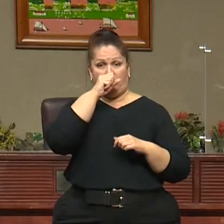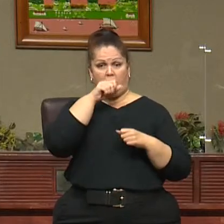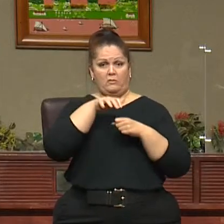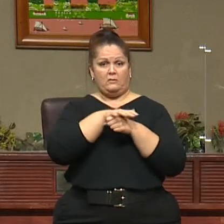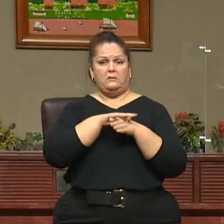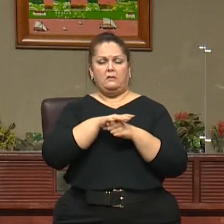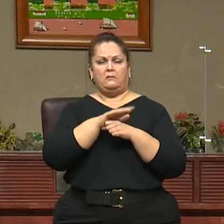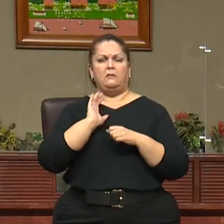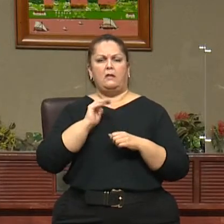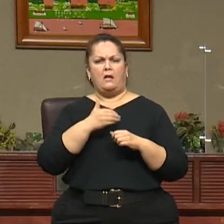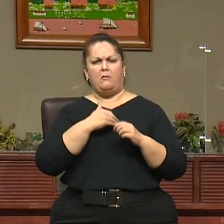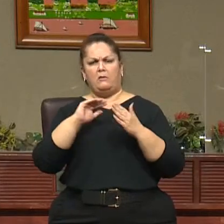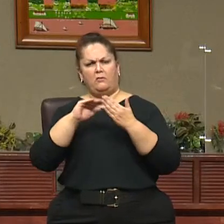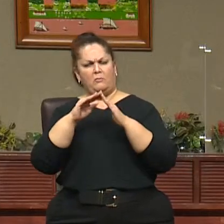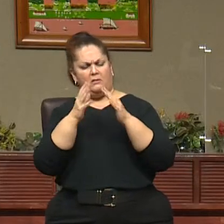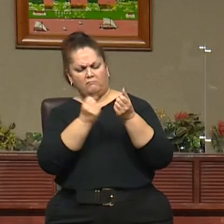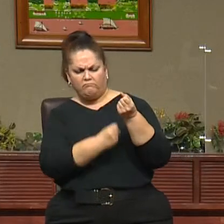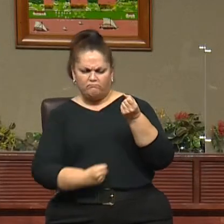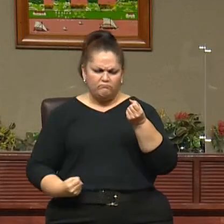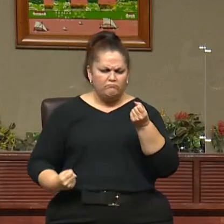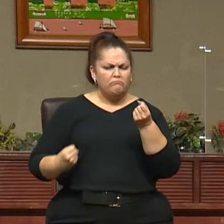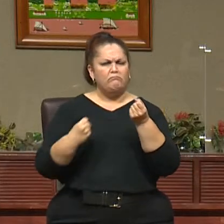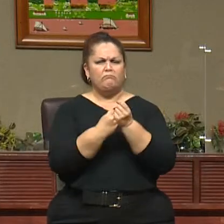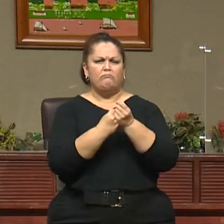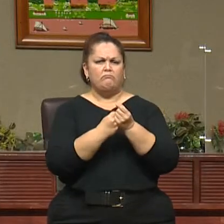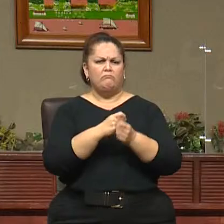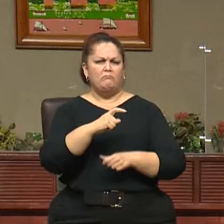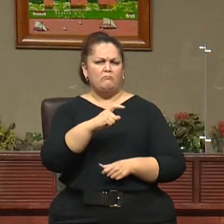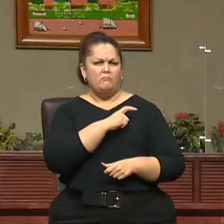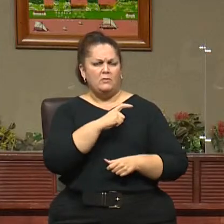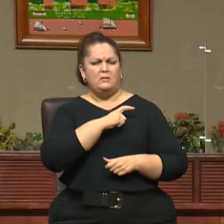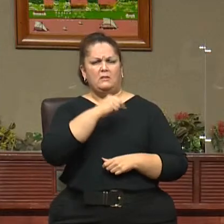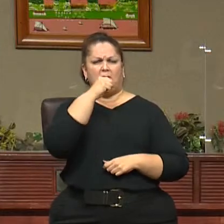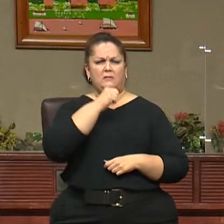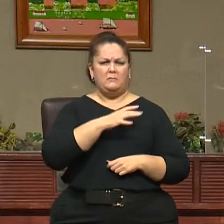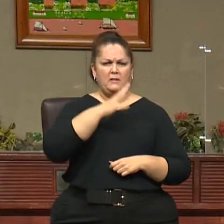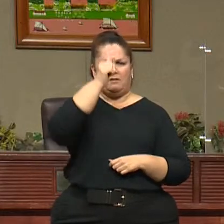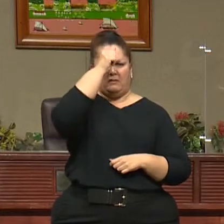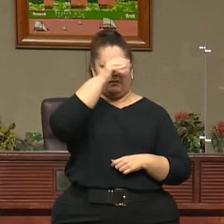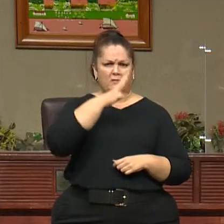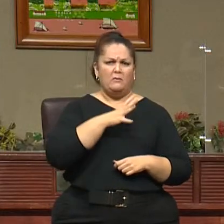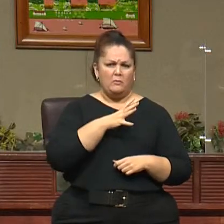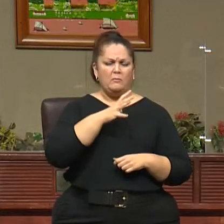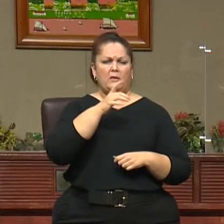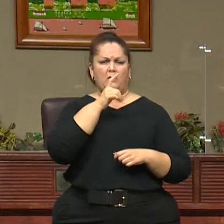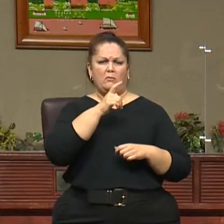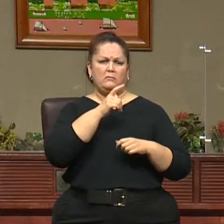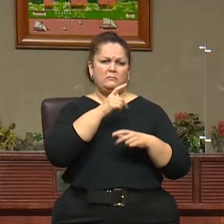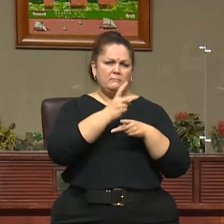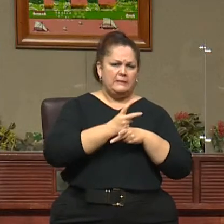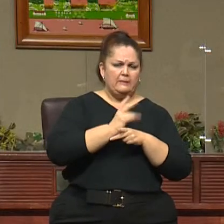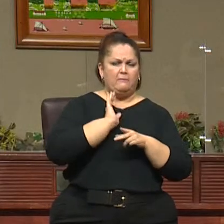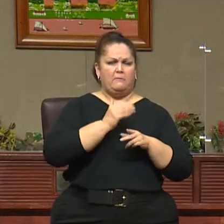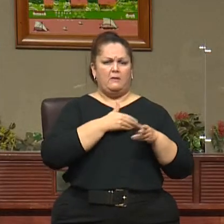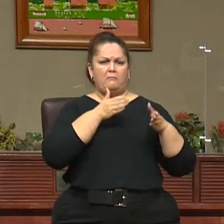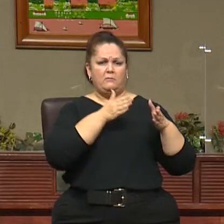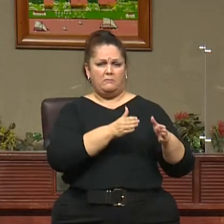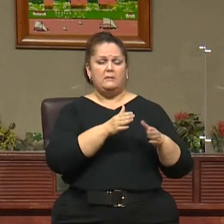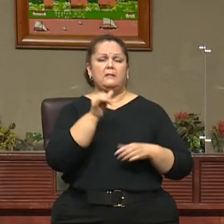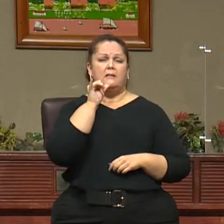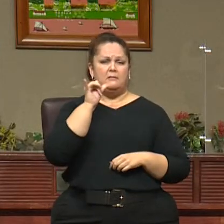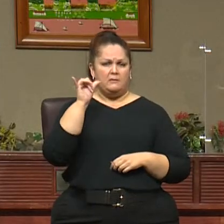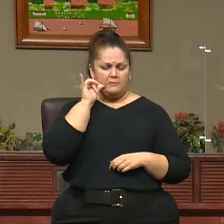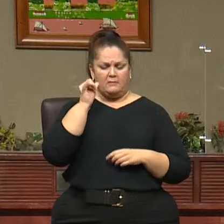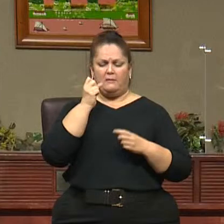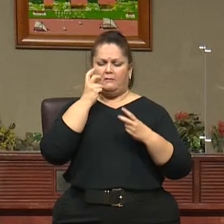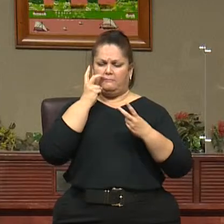community stands behind the men and women who wear those badges and go out and police our streets. And so I saw that yesterday